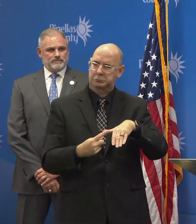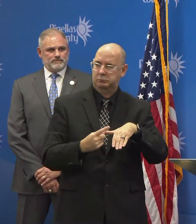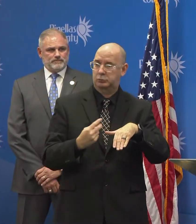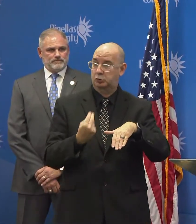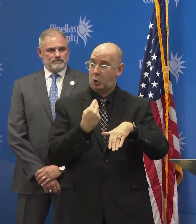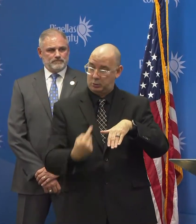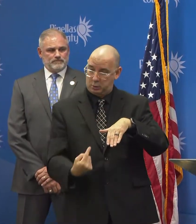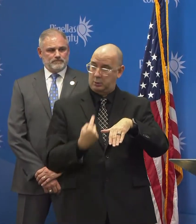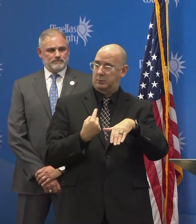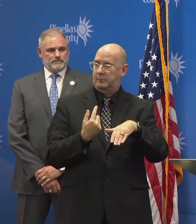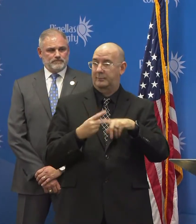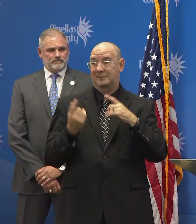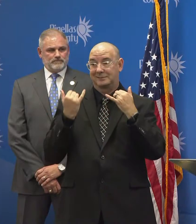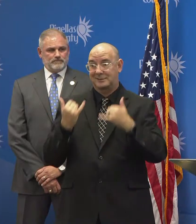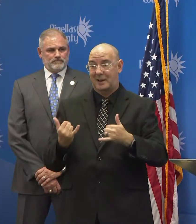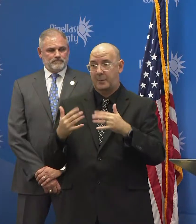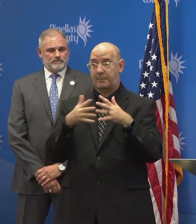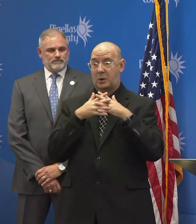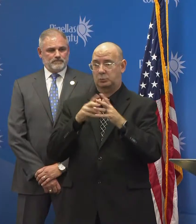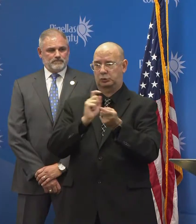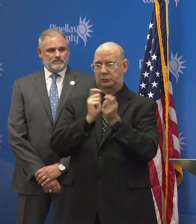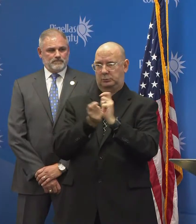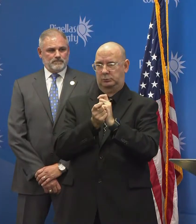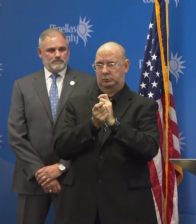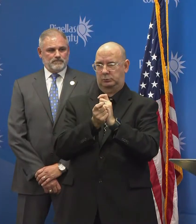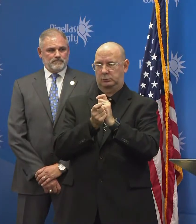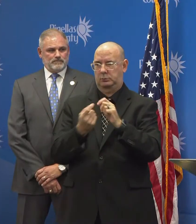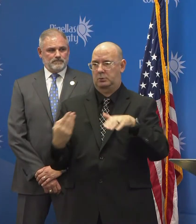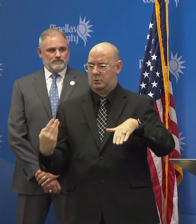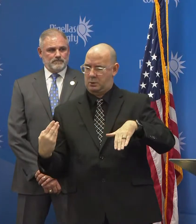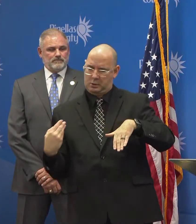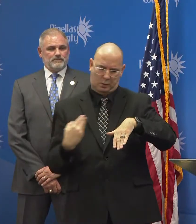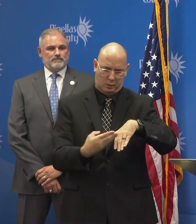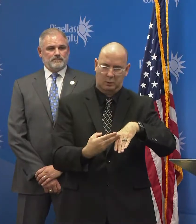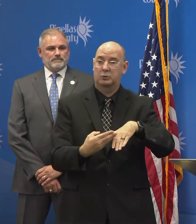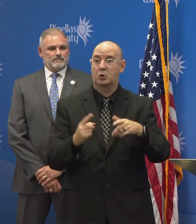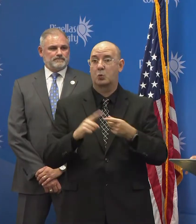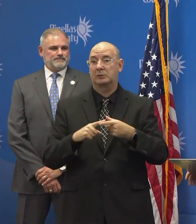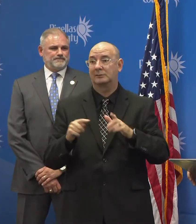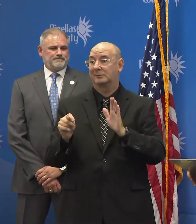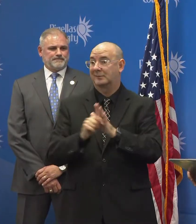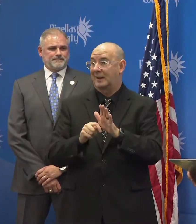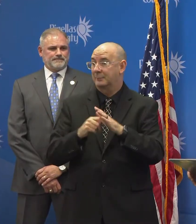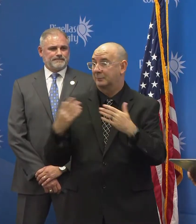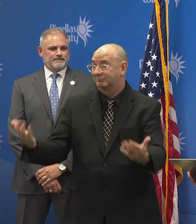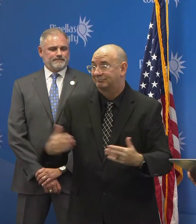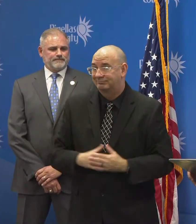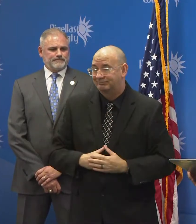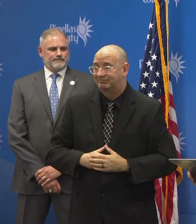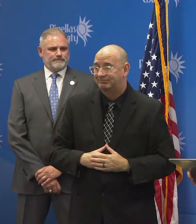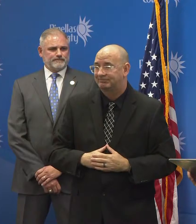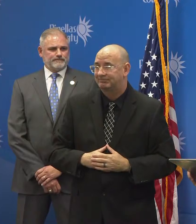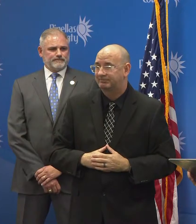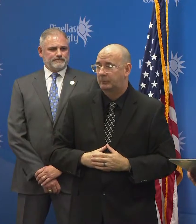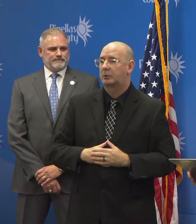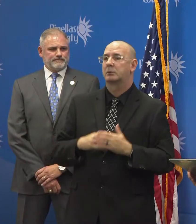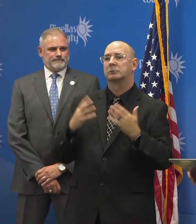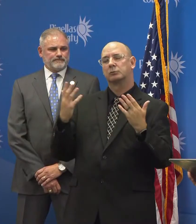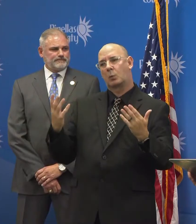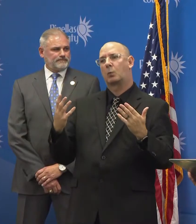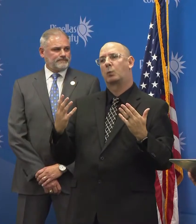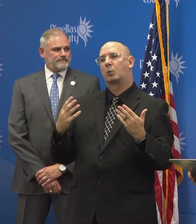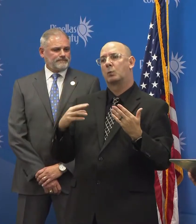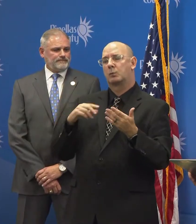American one is saying it's going to come into Tampa. The European actually was saying it's going to be off the shore and toggling a little bit out there, and will likely have an